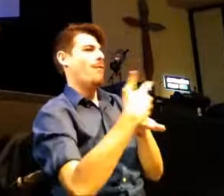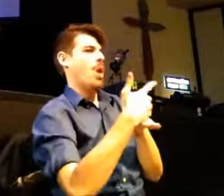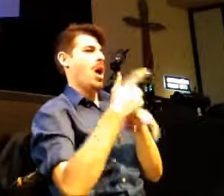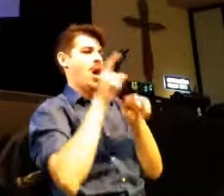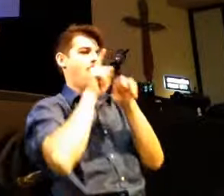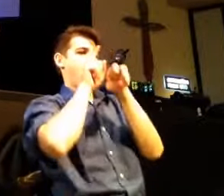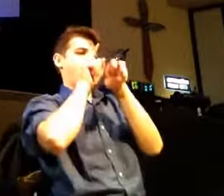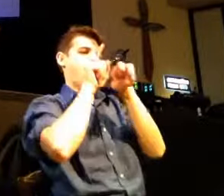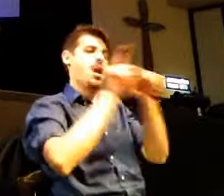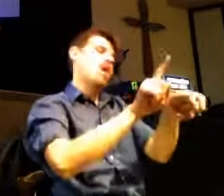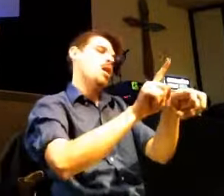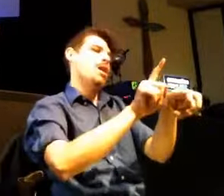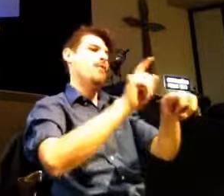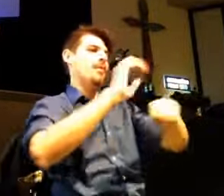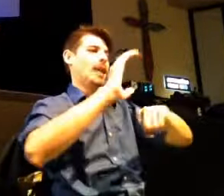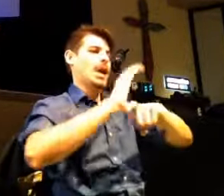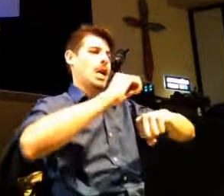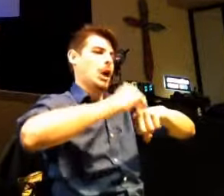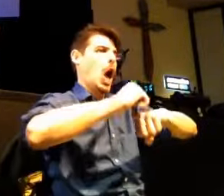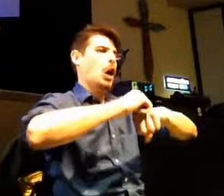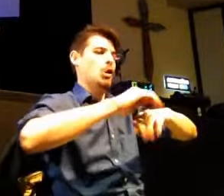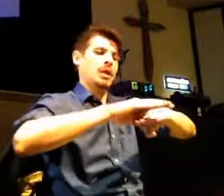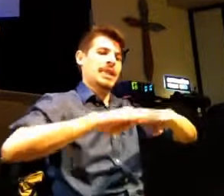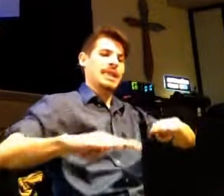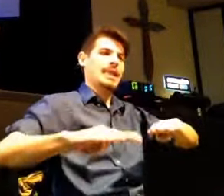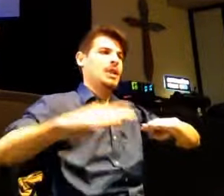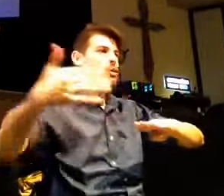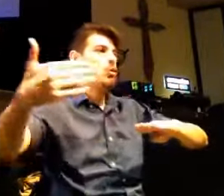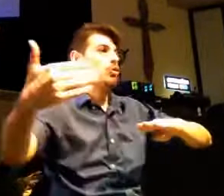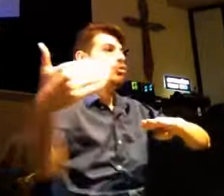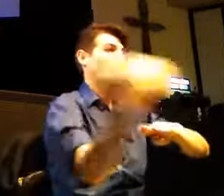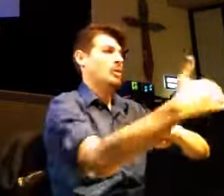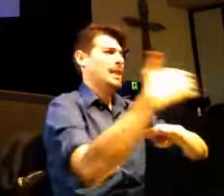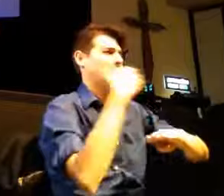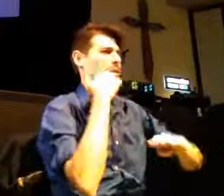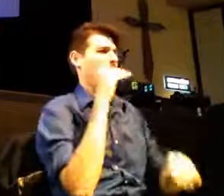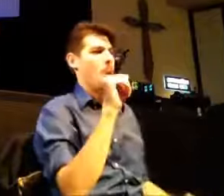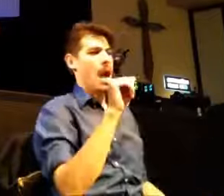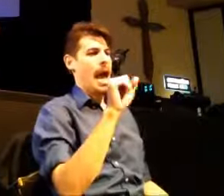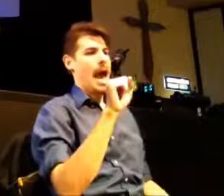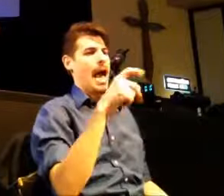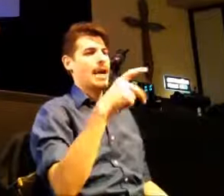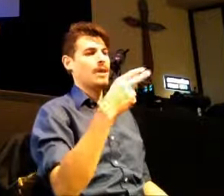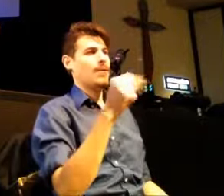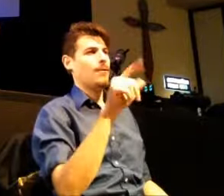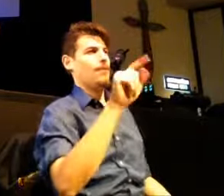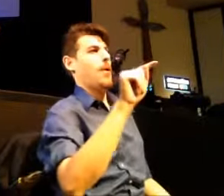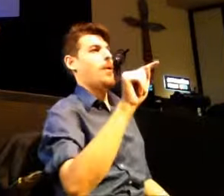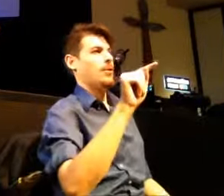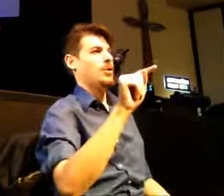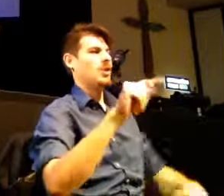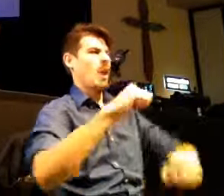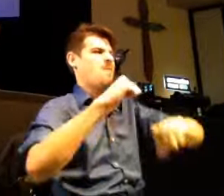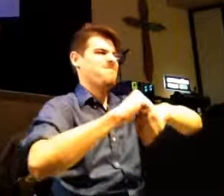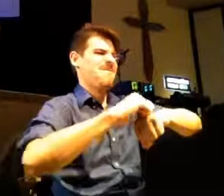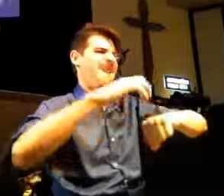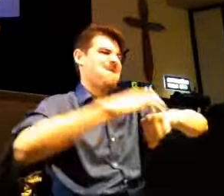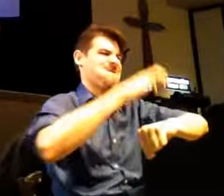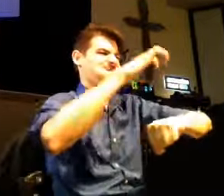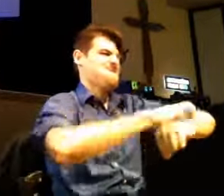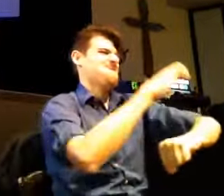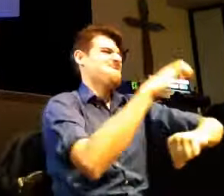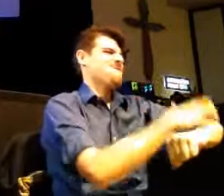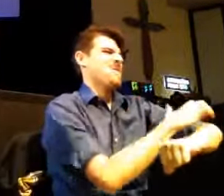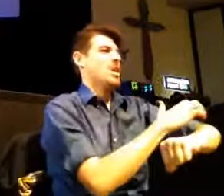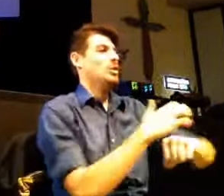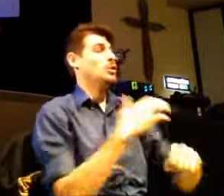and they go from the concrete to the asphalt, and asphalt's a lot rougher, and that low-grade growl,